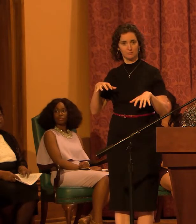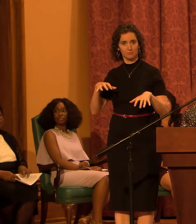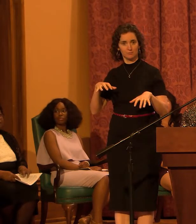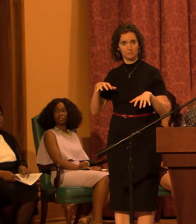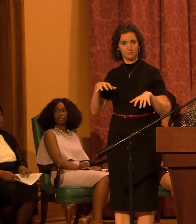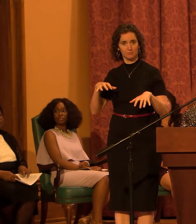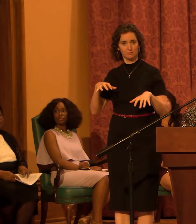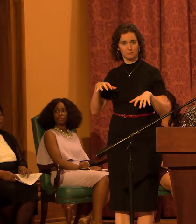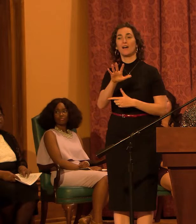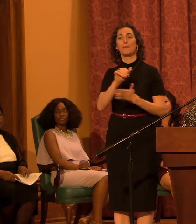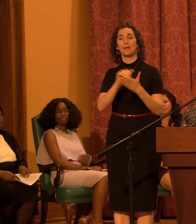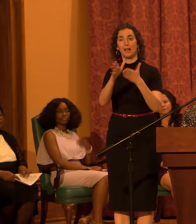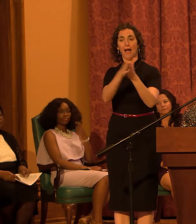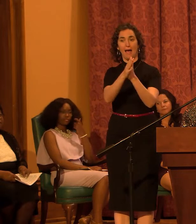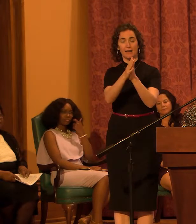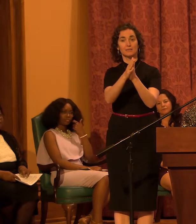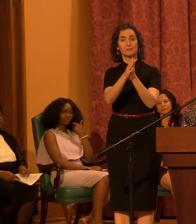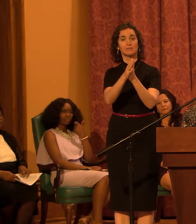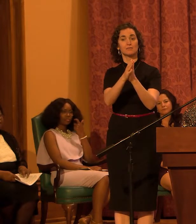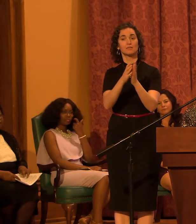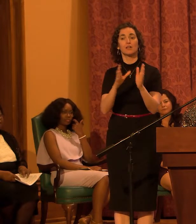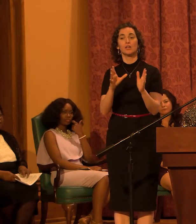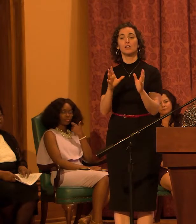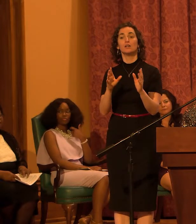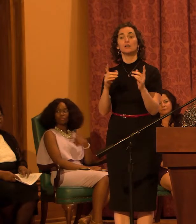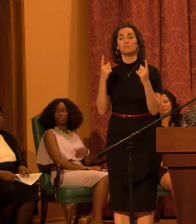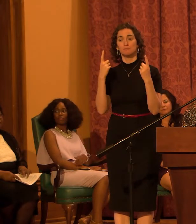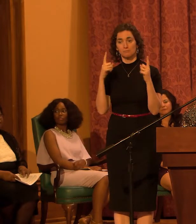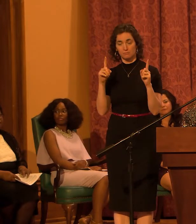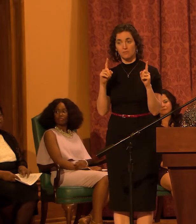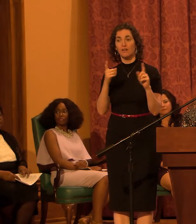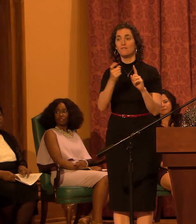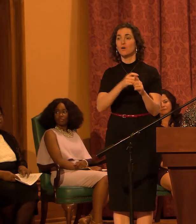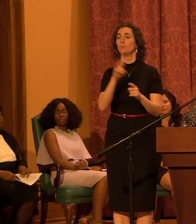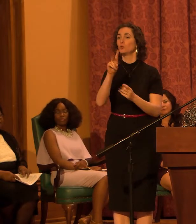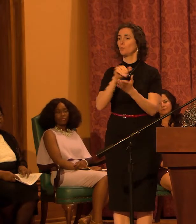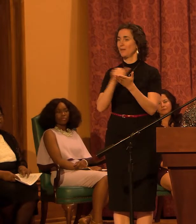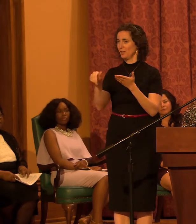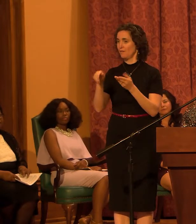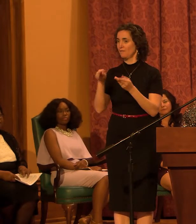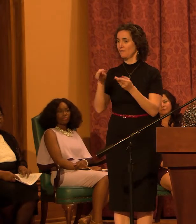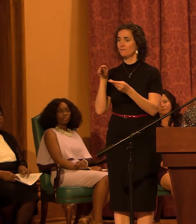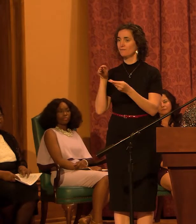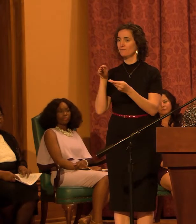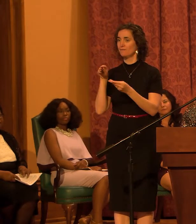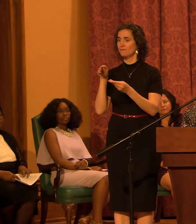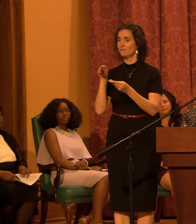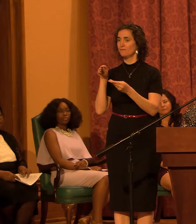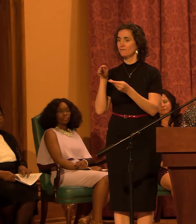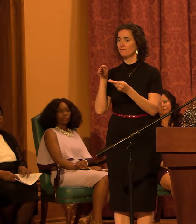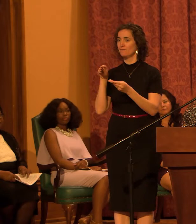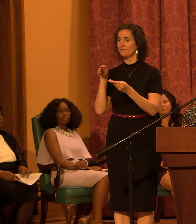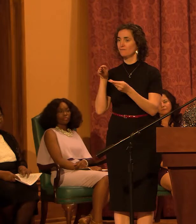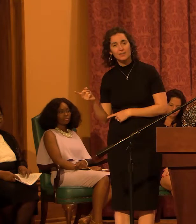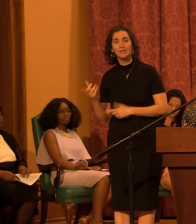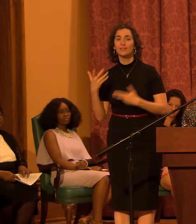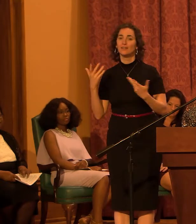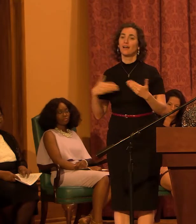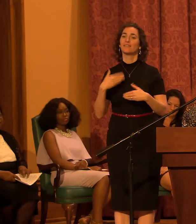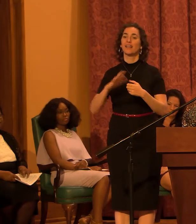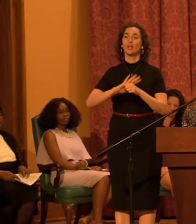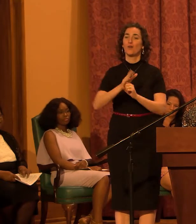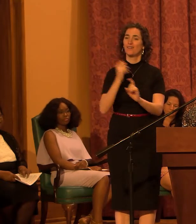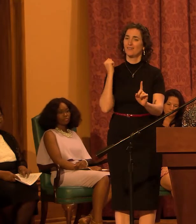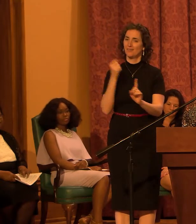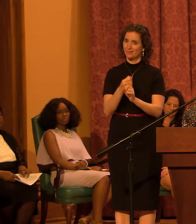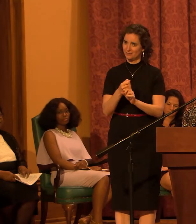$2.5 million ask. They right-sized it at conference committee, but it did come out with $2 million in funding, and she was only 12. So then the pandemic